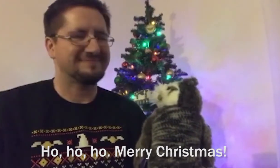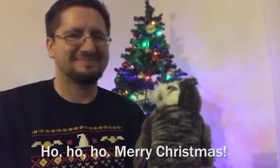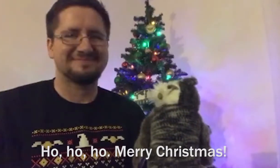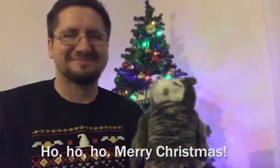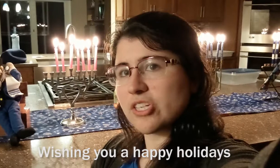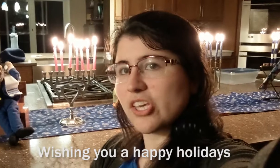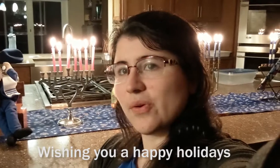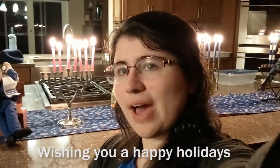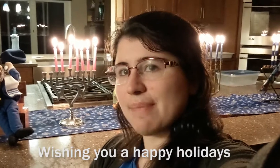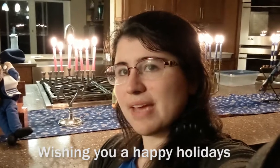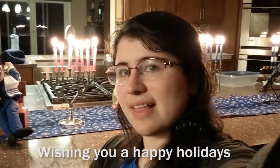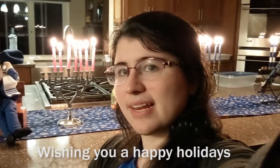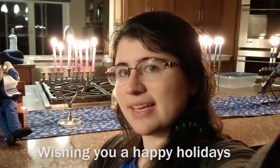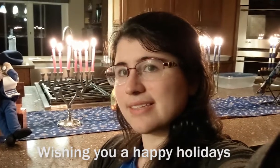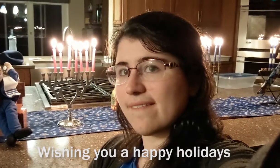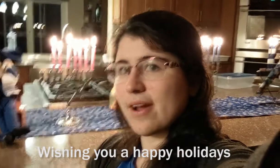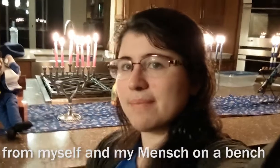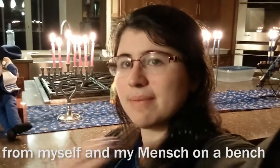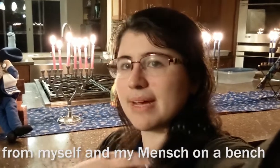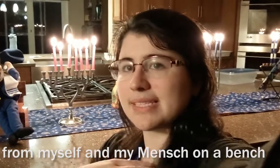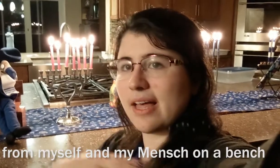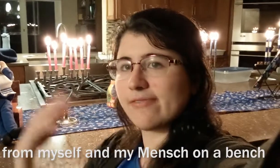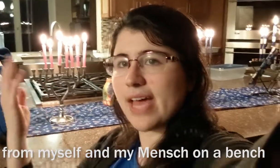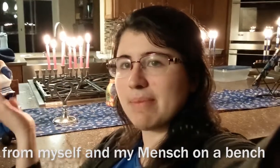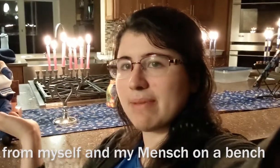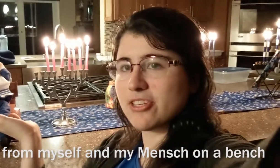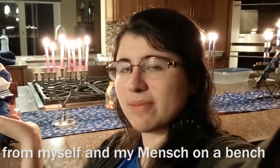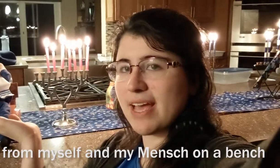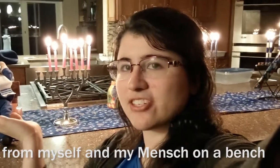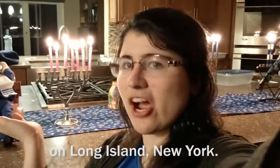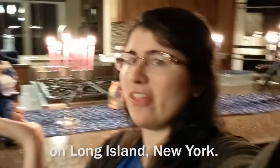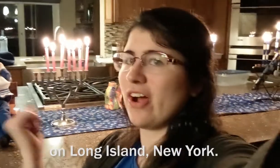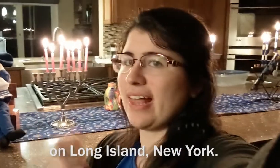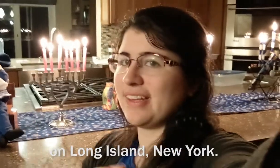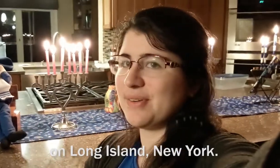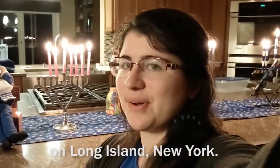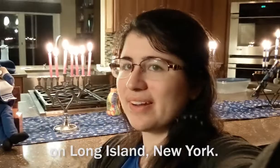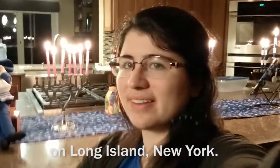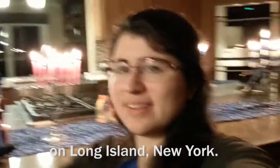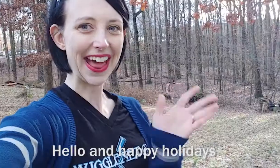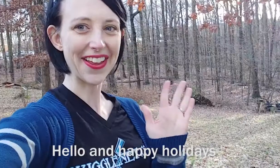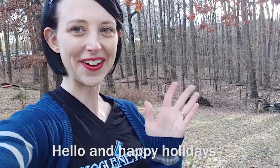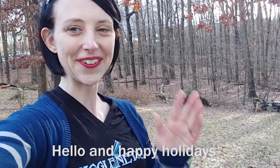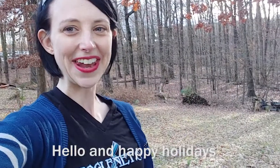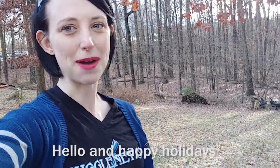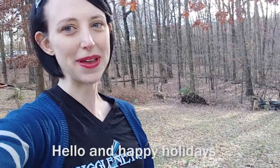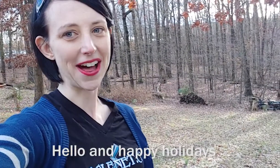Ho, ho, ho! Merry Christmas! Wishing you a happy holidays from myself and my mansion of Edge on Long Island, New York. Hello, and happy